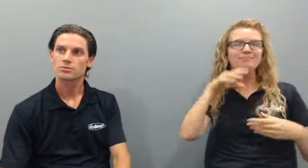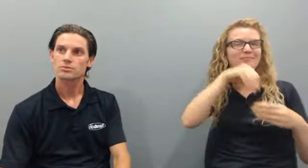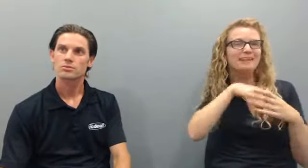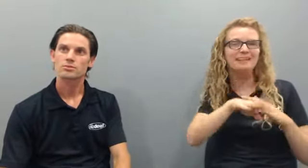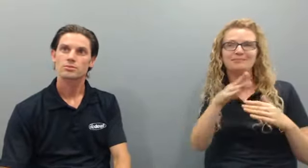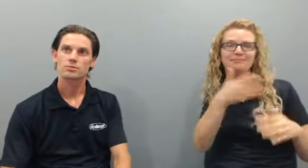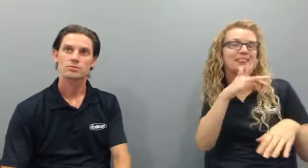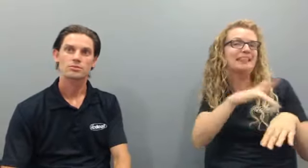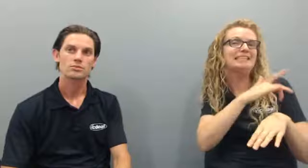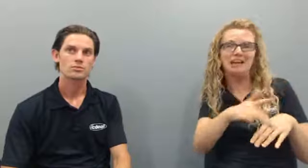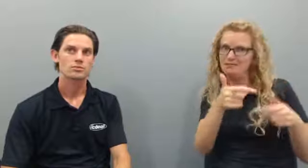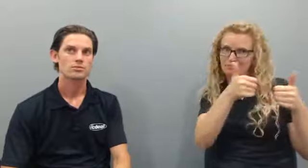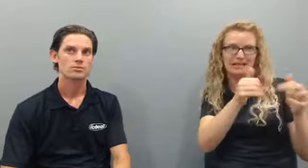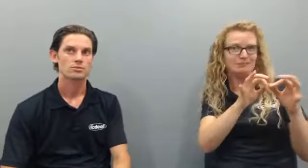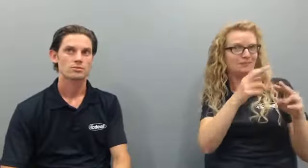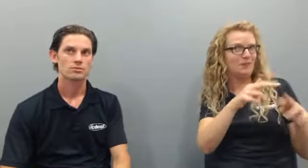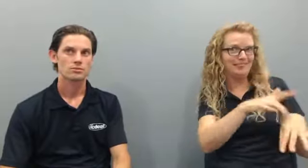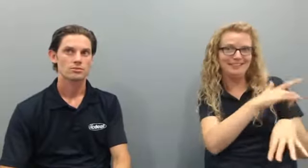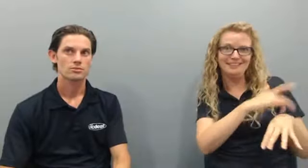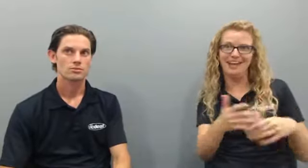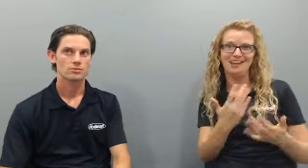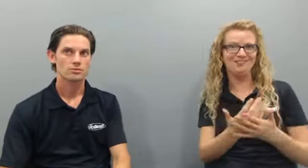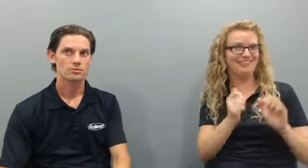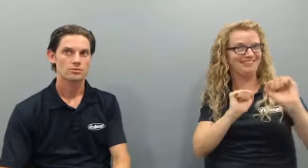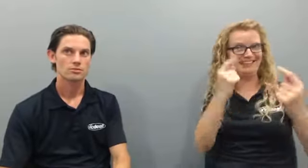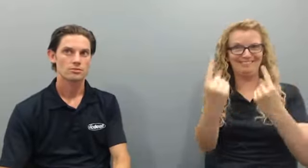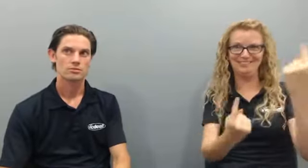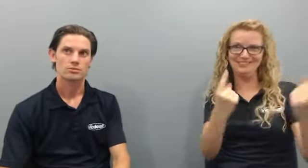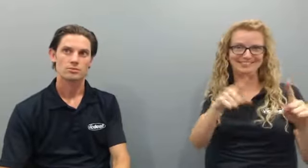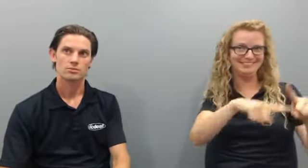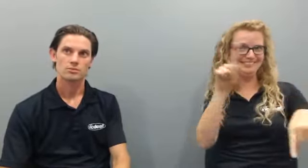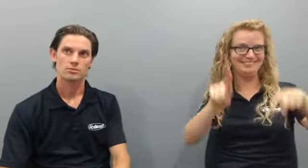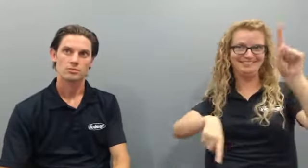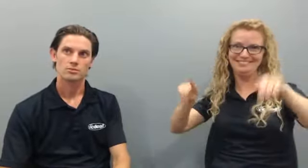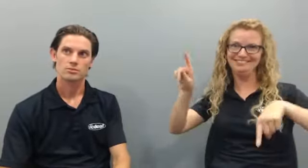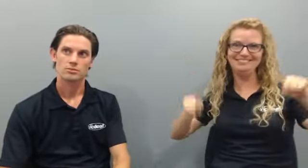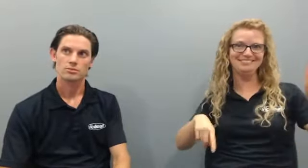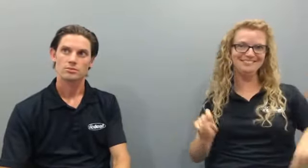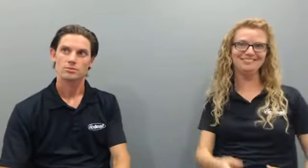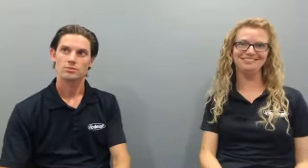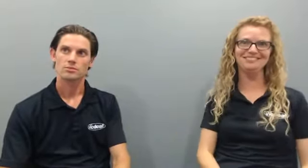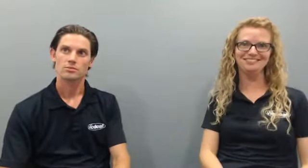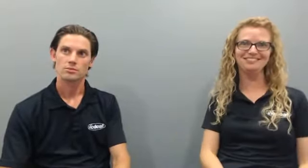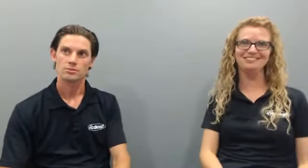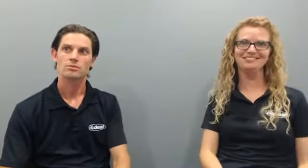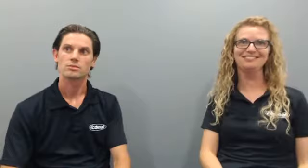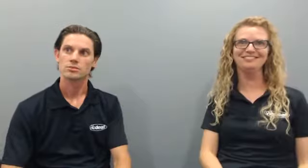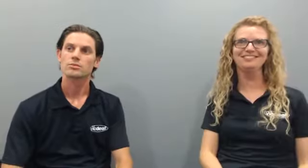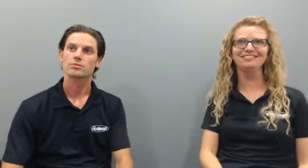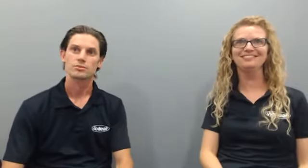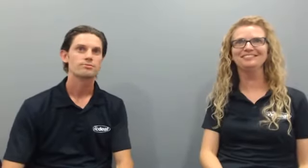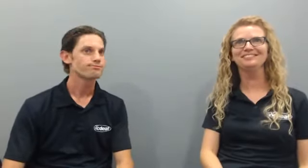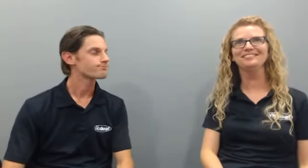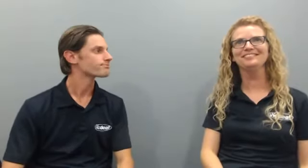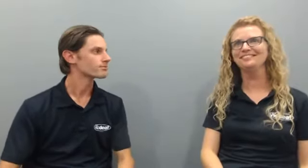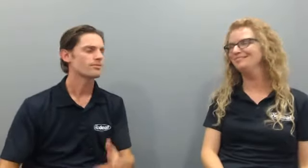people just feel that passionate about theatre, some people feel passionate like that about footy. It's really up to each